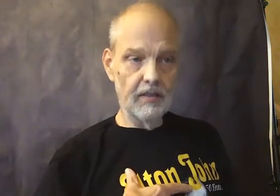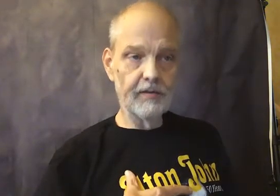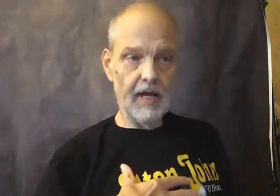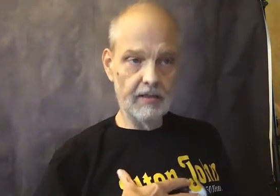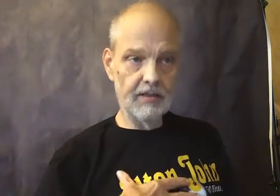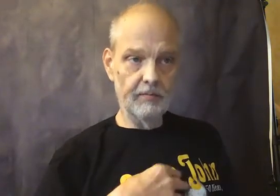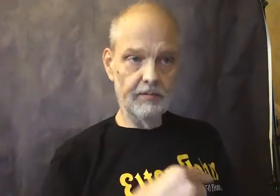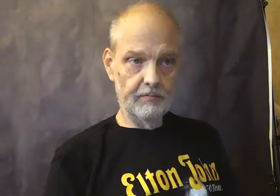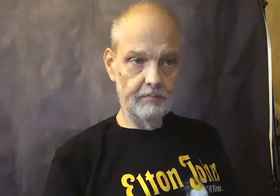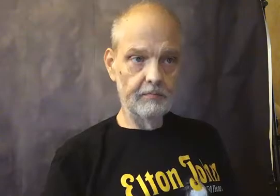different hand shape.